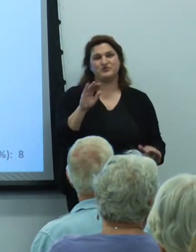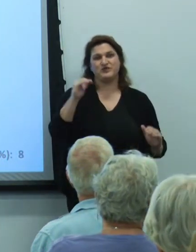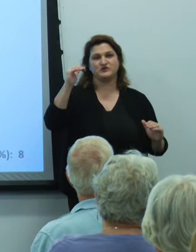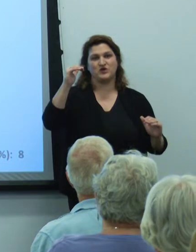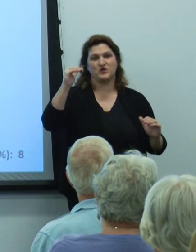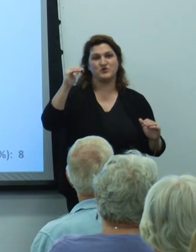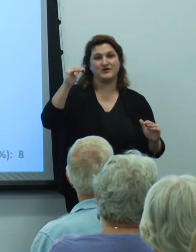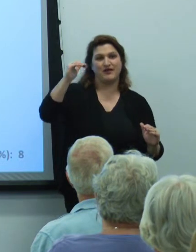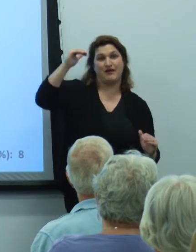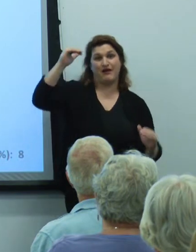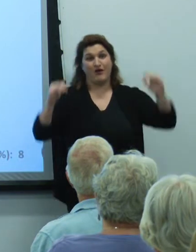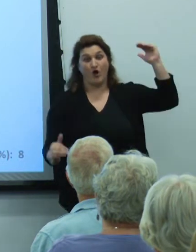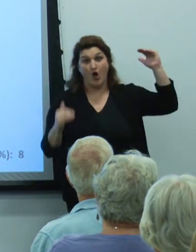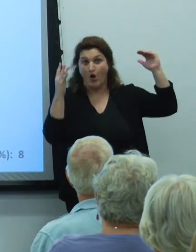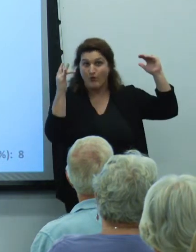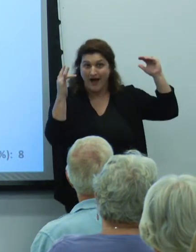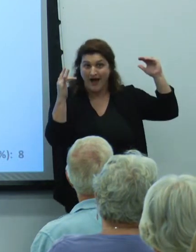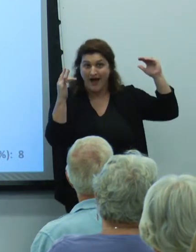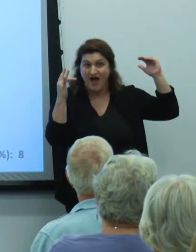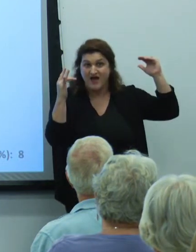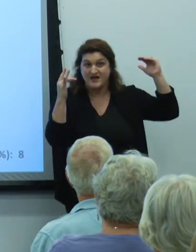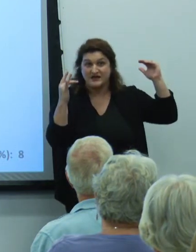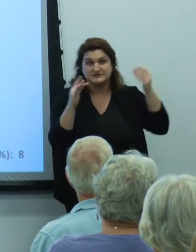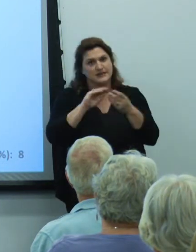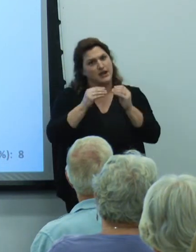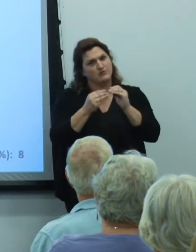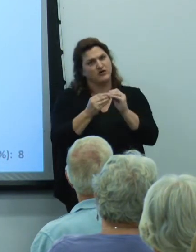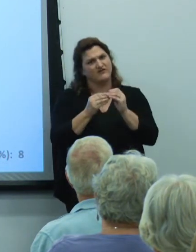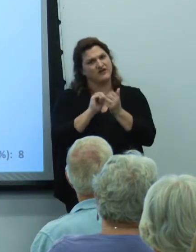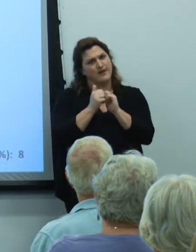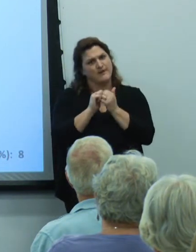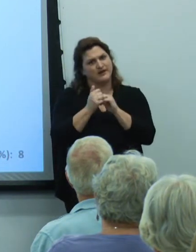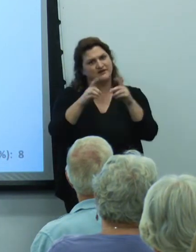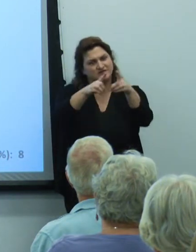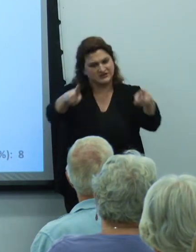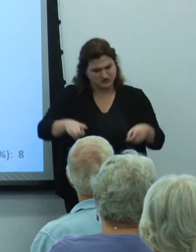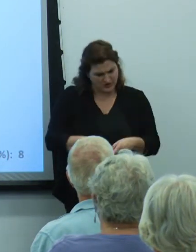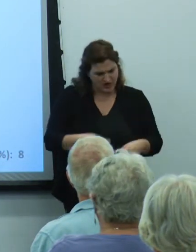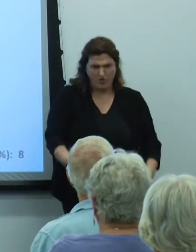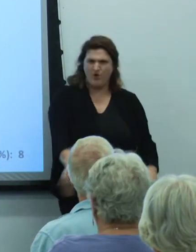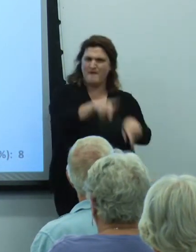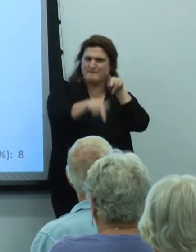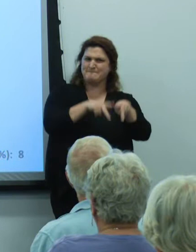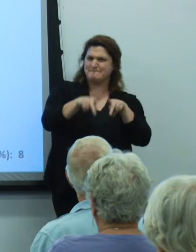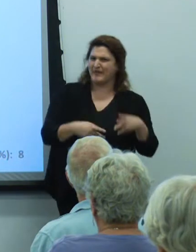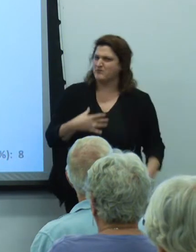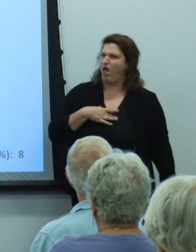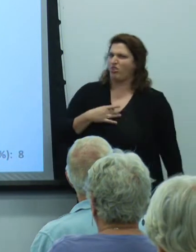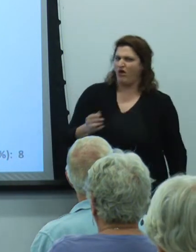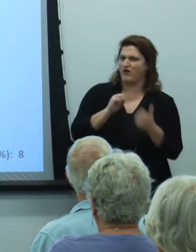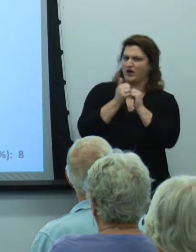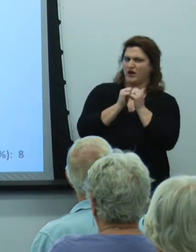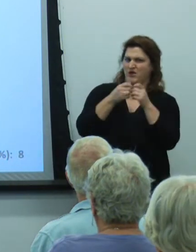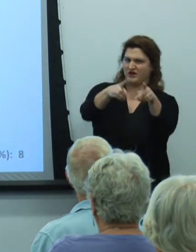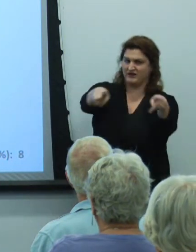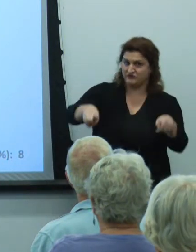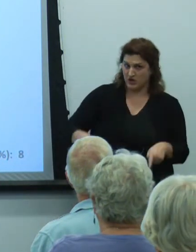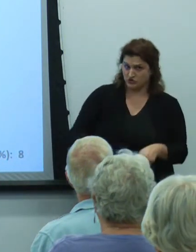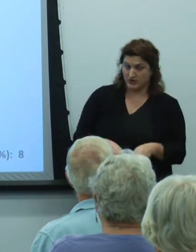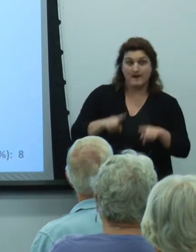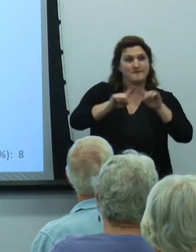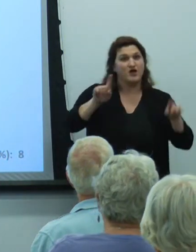is because of the number of competitive districts, right? Because they're like, people like competitive districts, but the